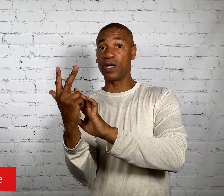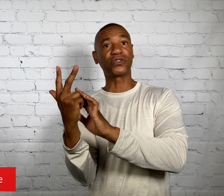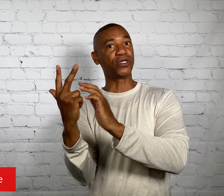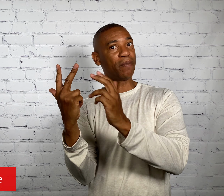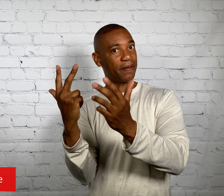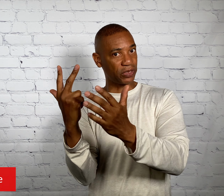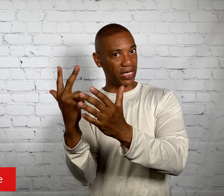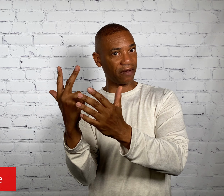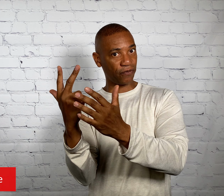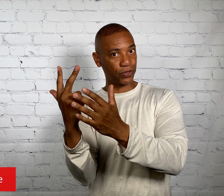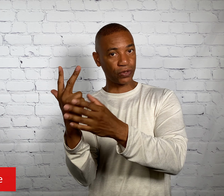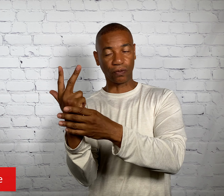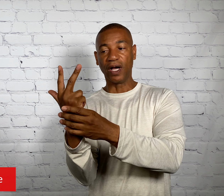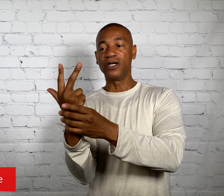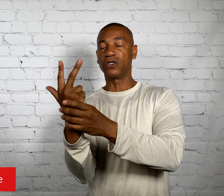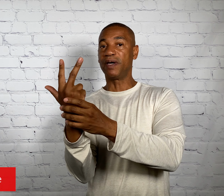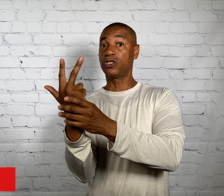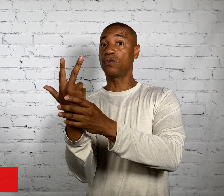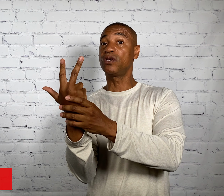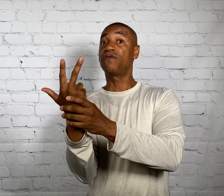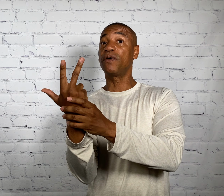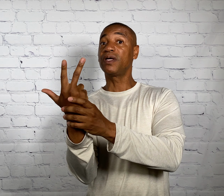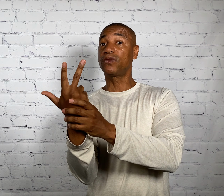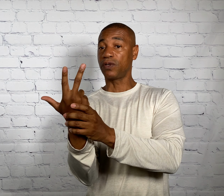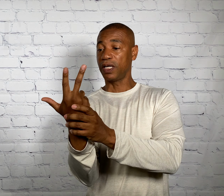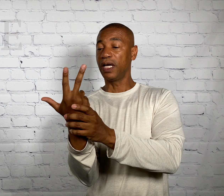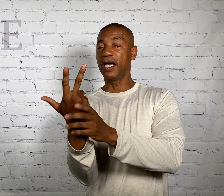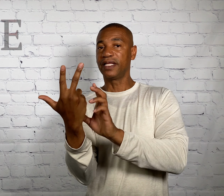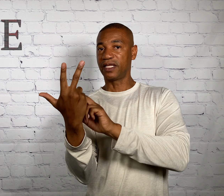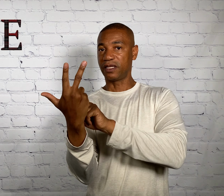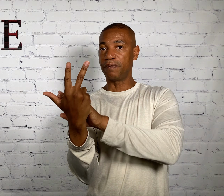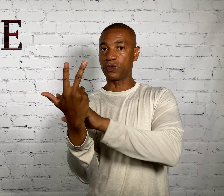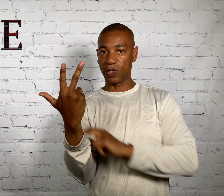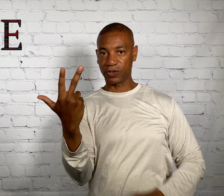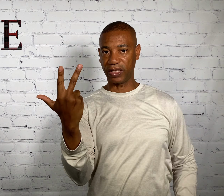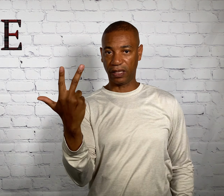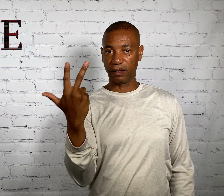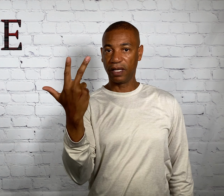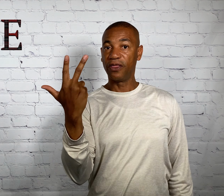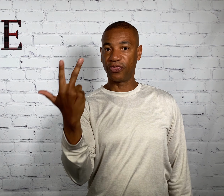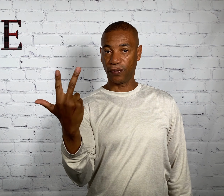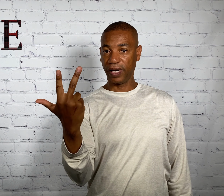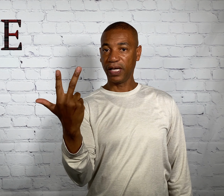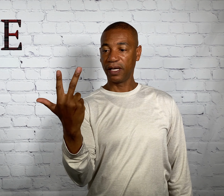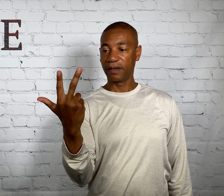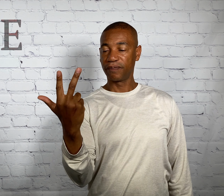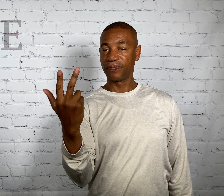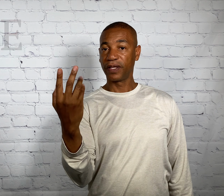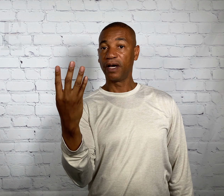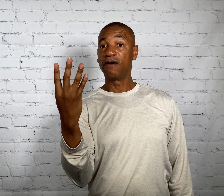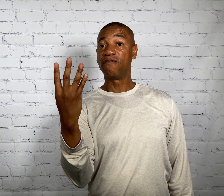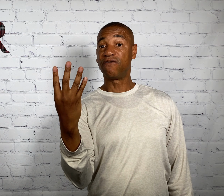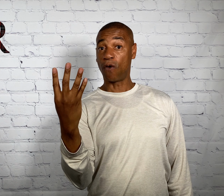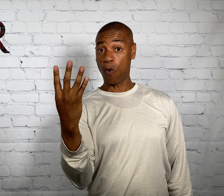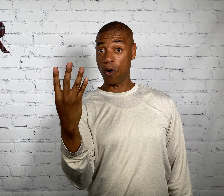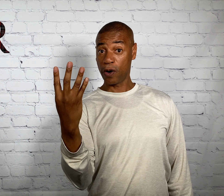well, so you might mistake it for a 2. So make sure when you're forming 3 that the thumb is well seen. 3, 4,